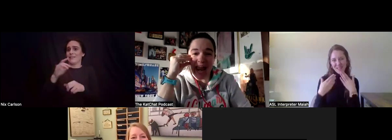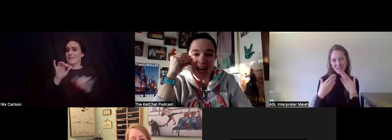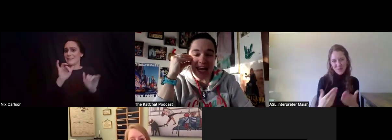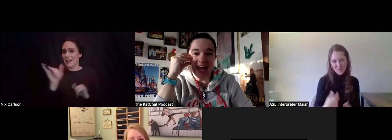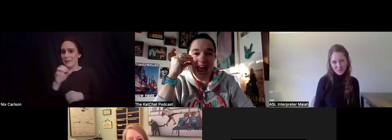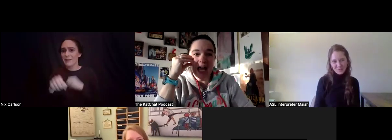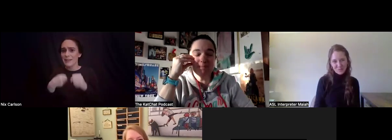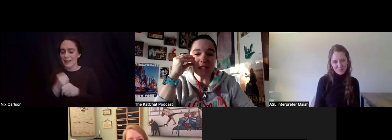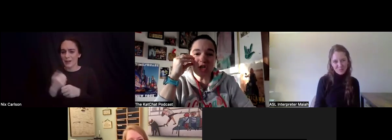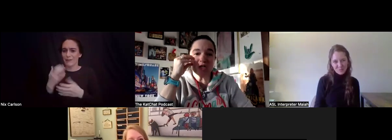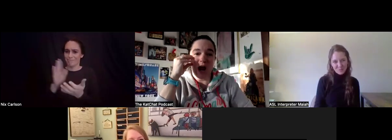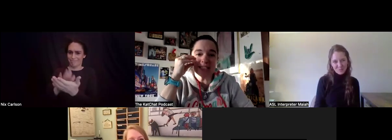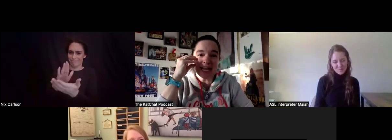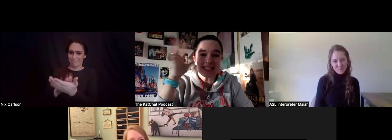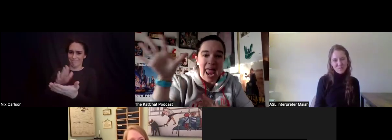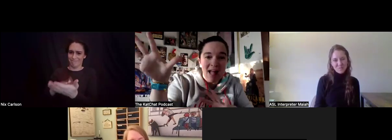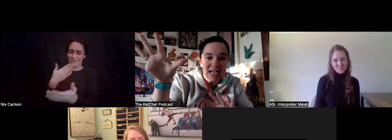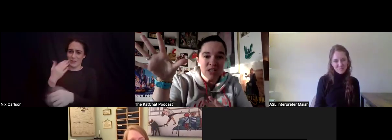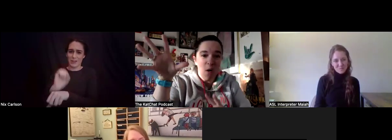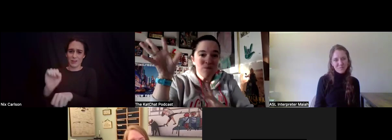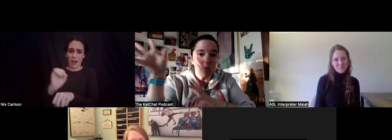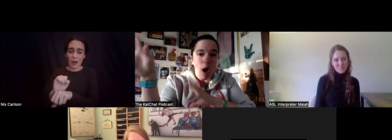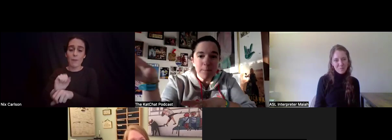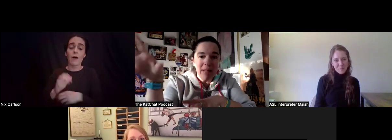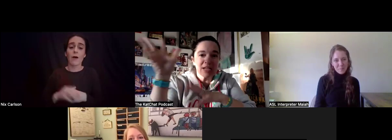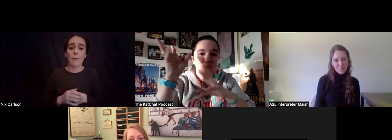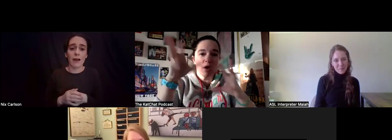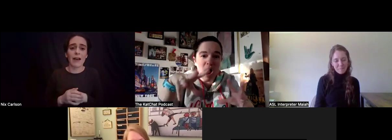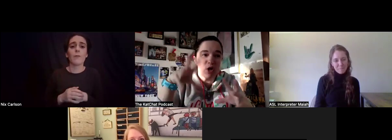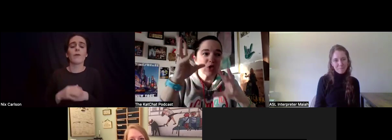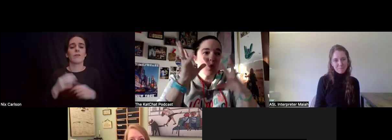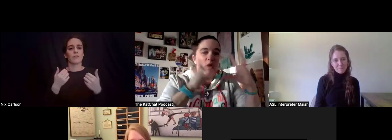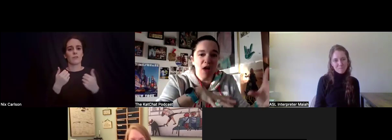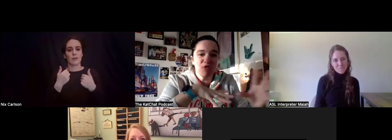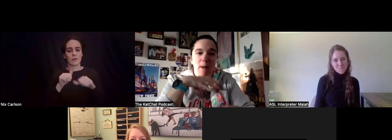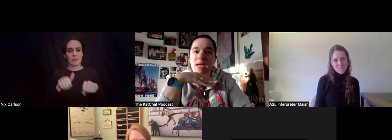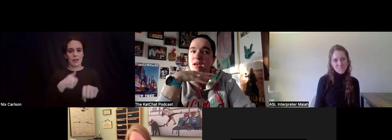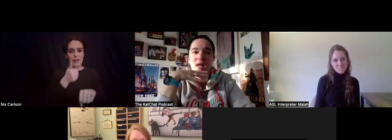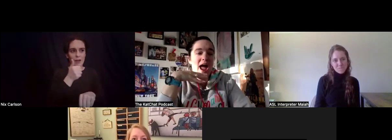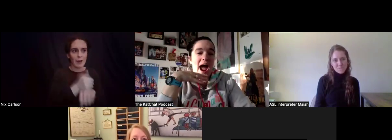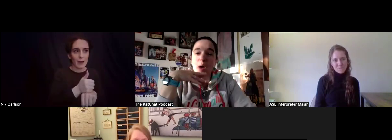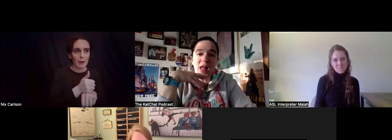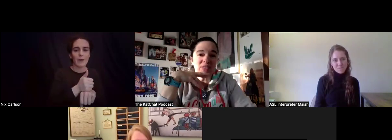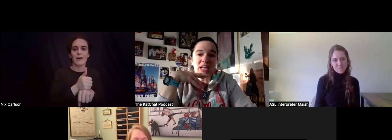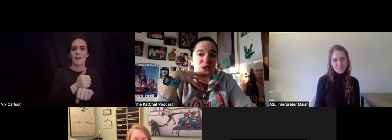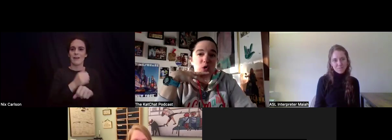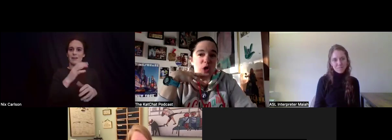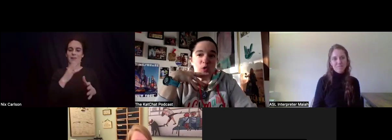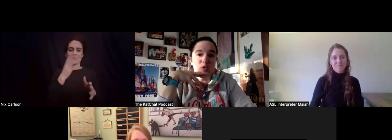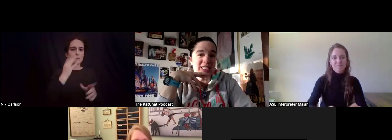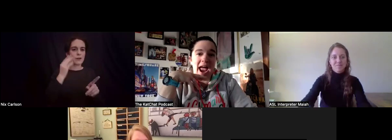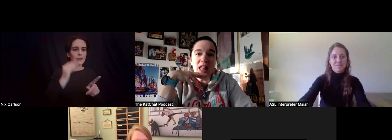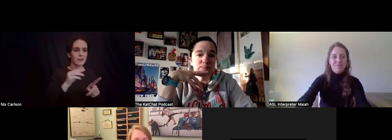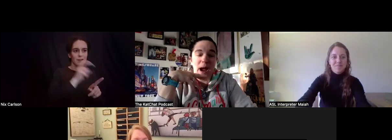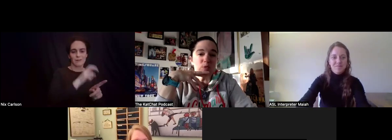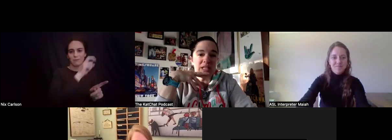the planning, especially trying to get talent from one place to another to another. I mean, I would have to give the kudos